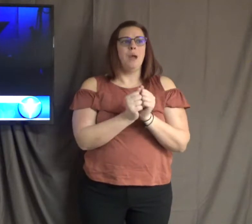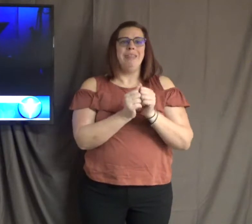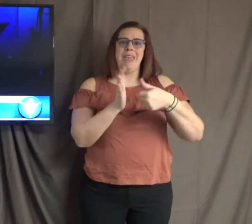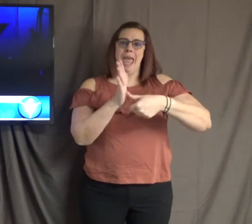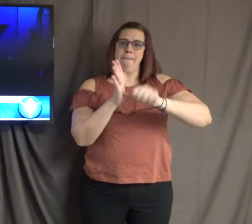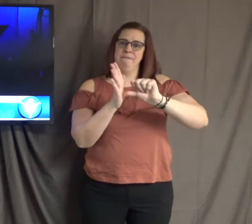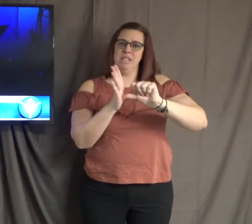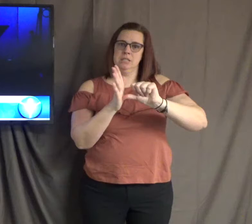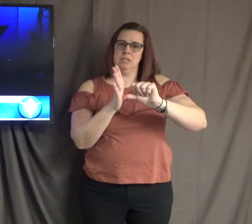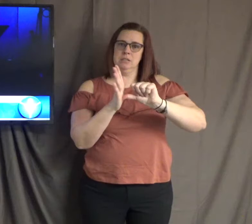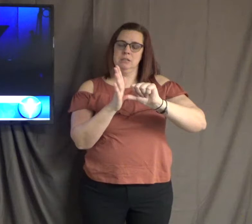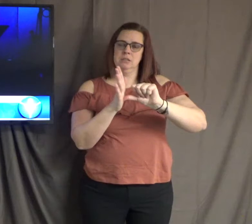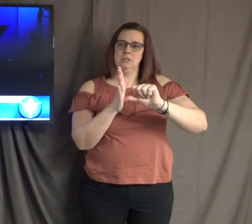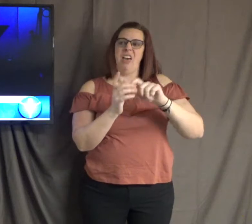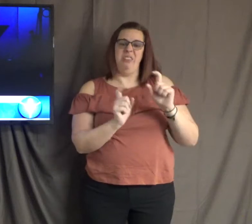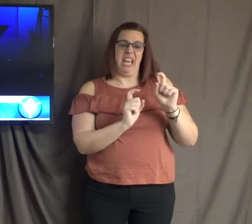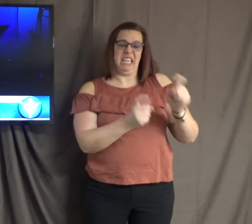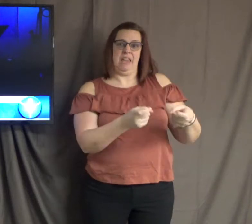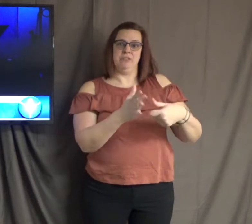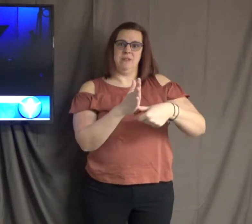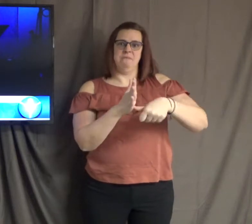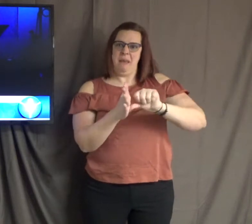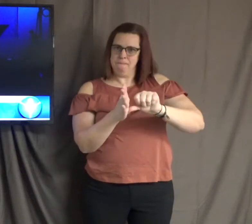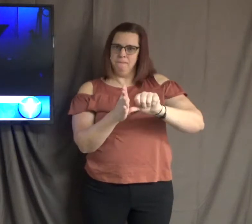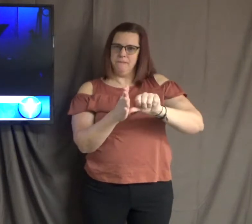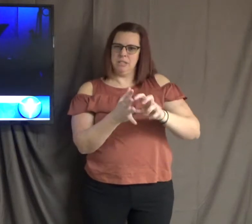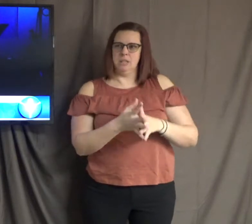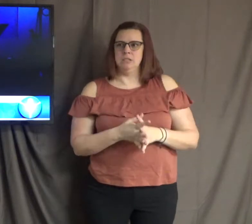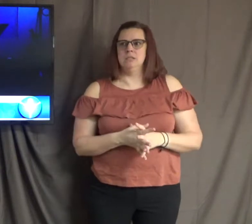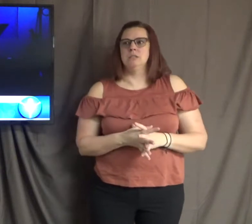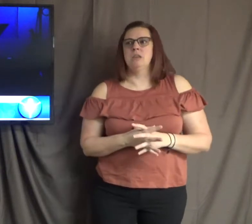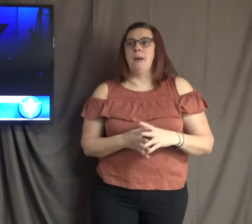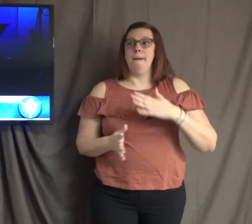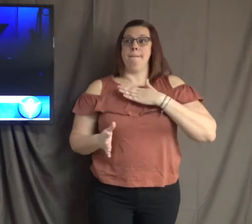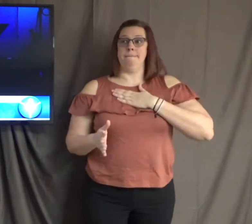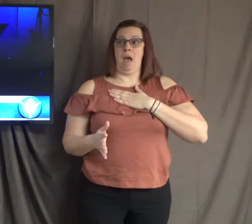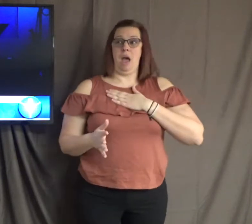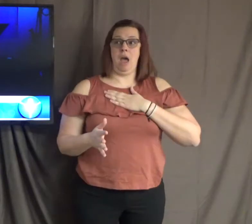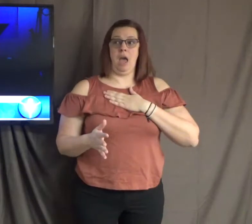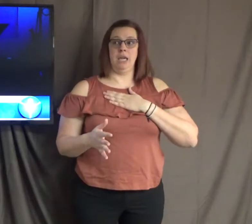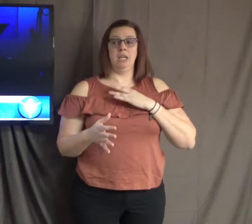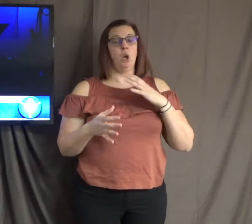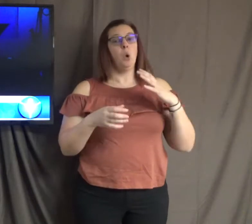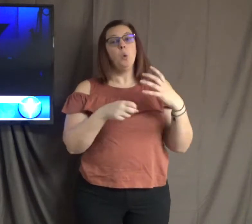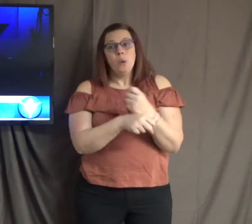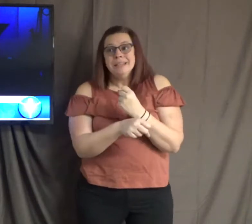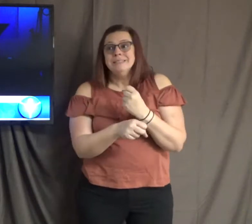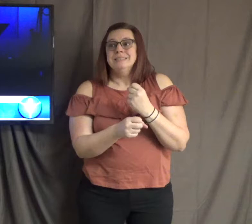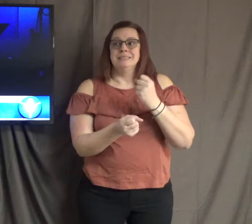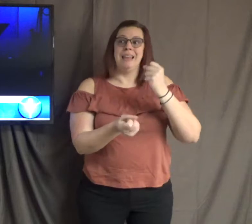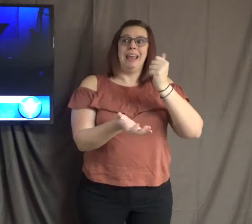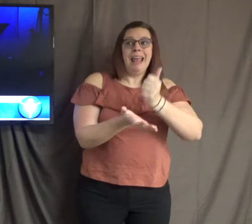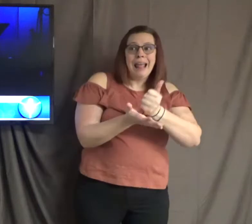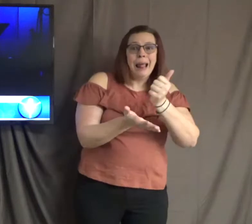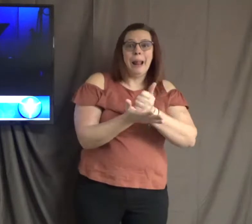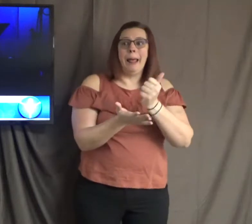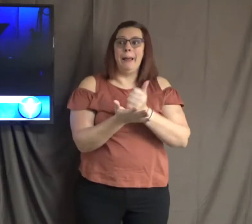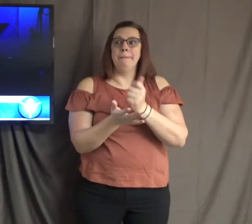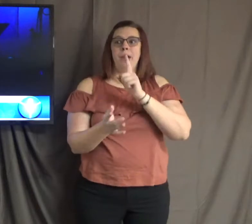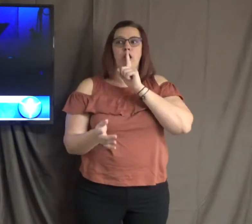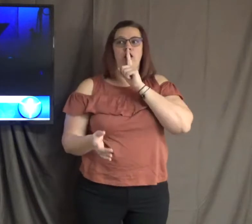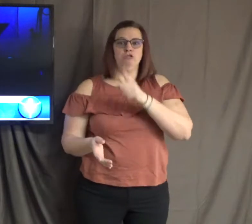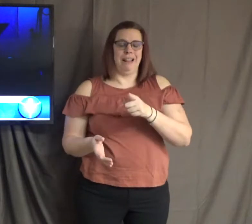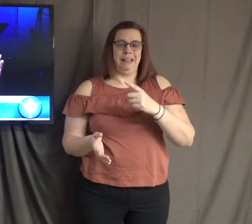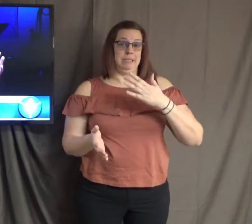The gift of emphasis. My wins have helped, but it's really sometimes my failures that have helped me